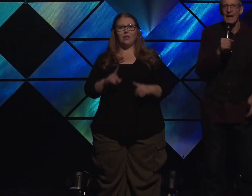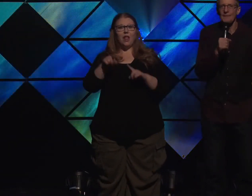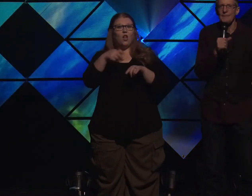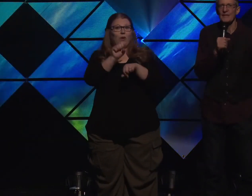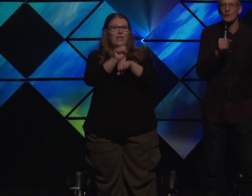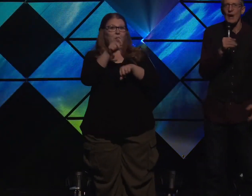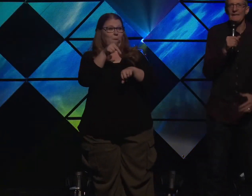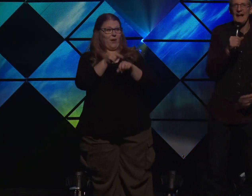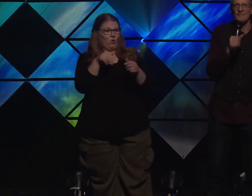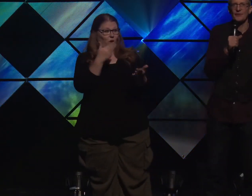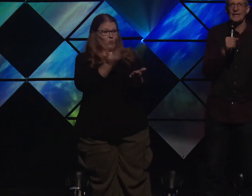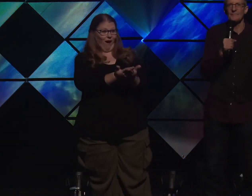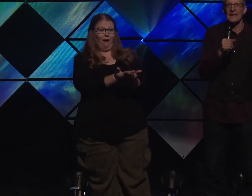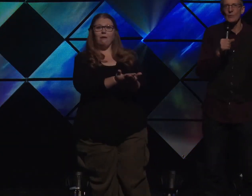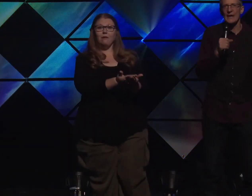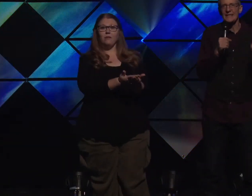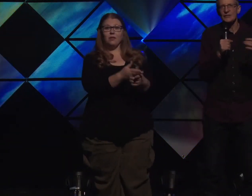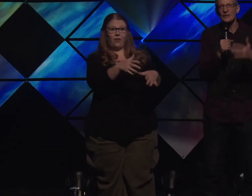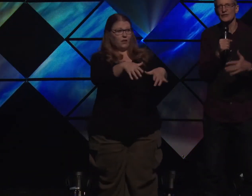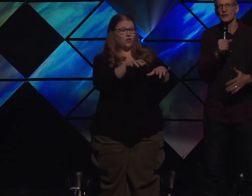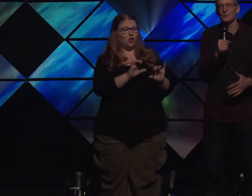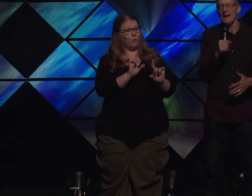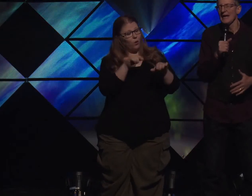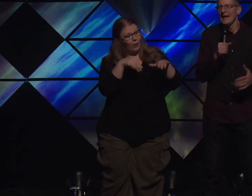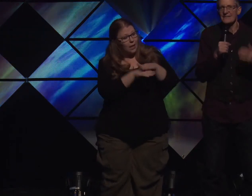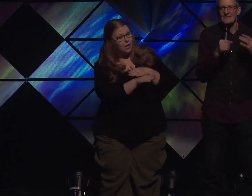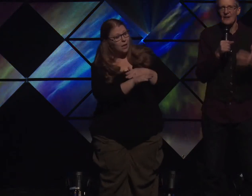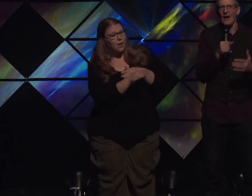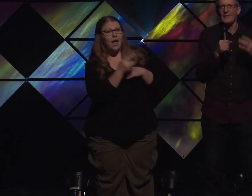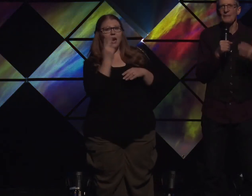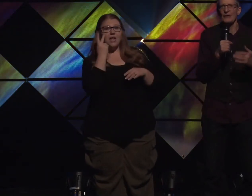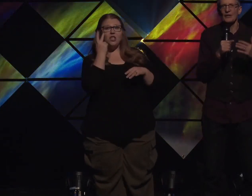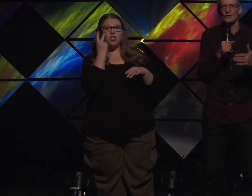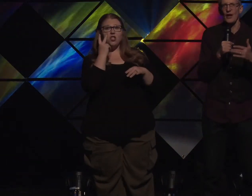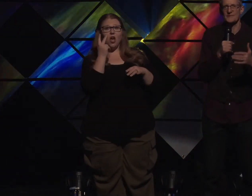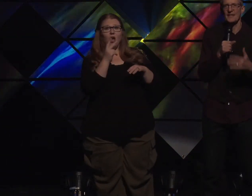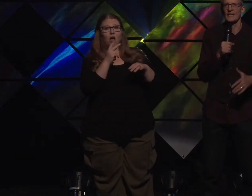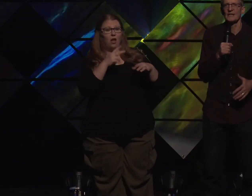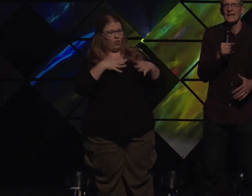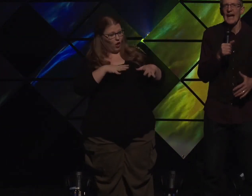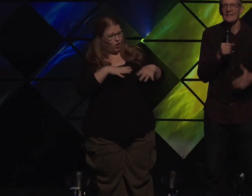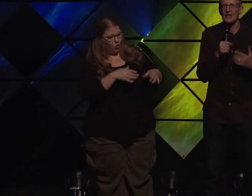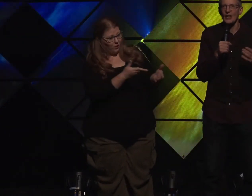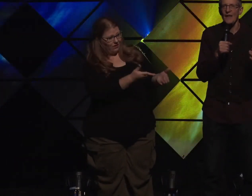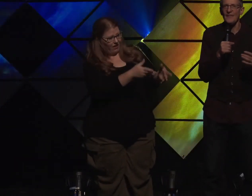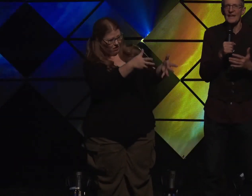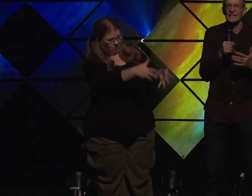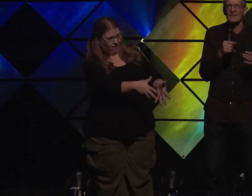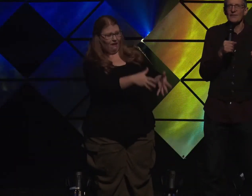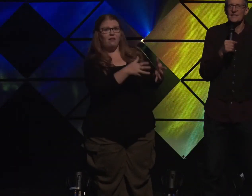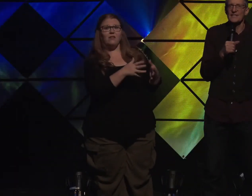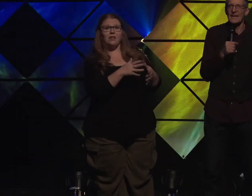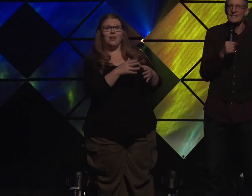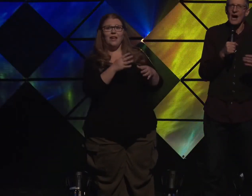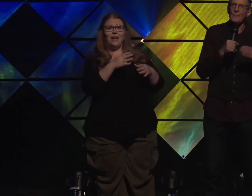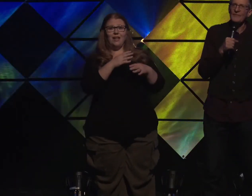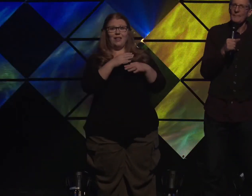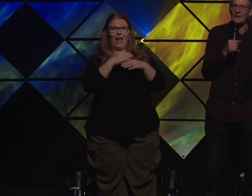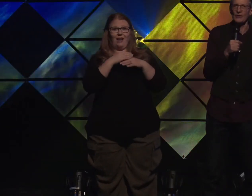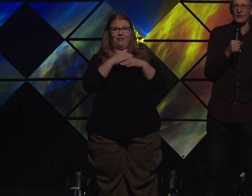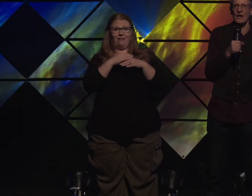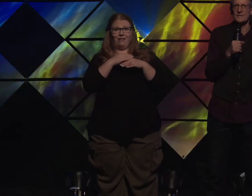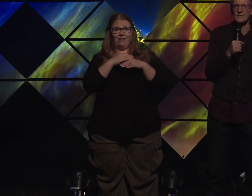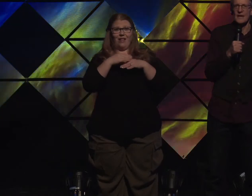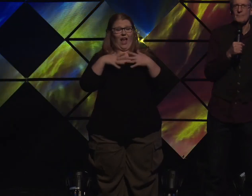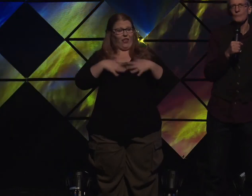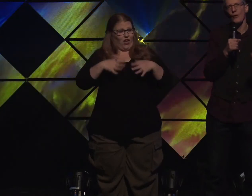When Simon Peter arrived after him, he went into the tomb and saw the burial cloths there, and the cloth that had covered his head, not with the